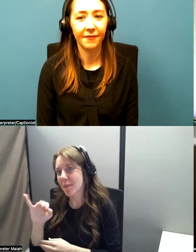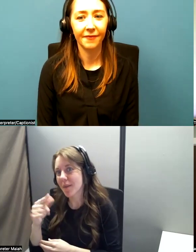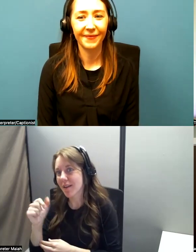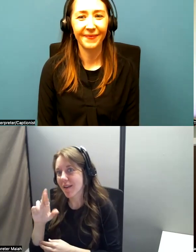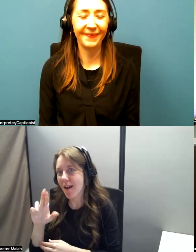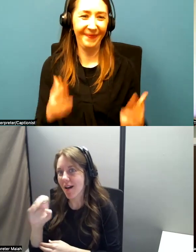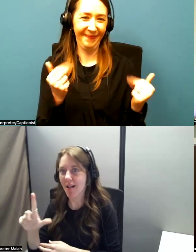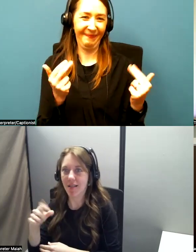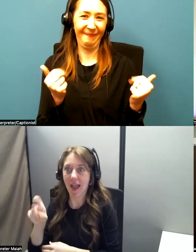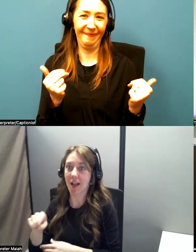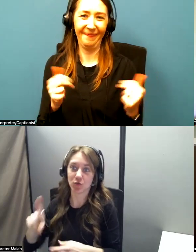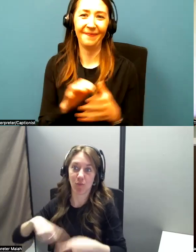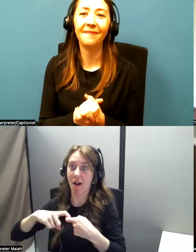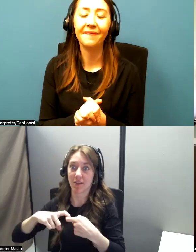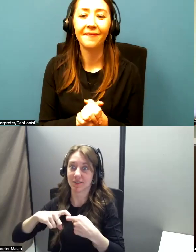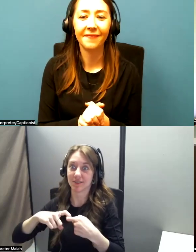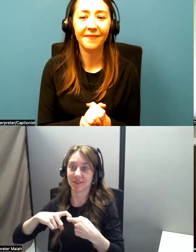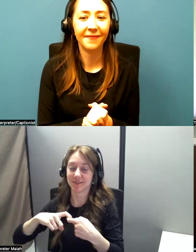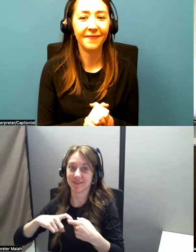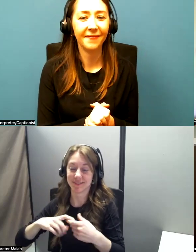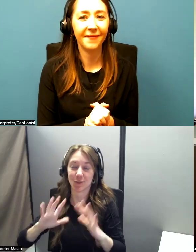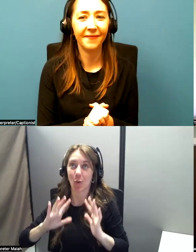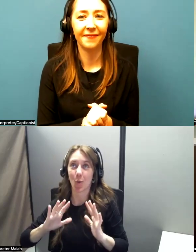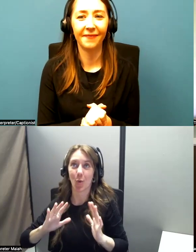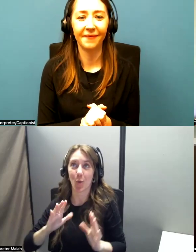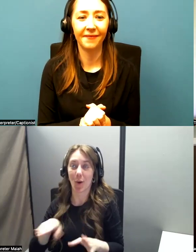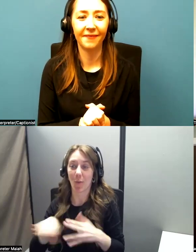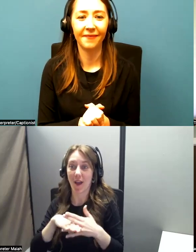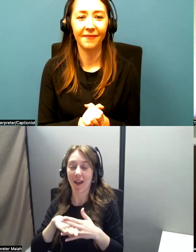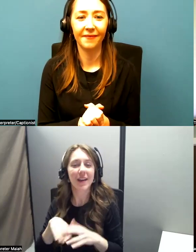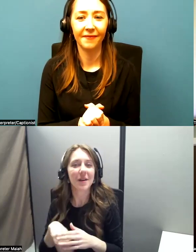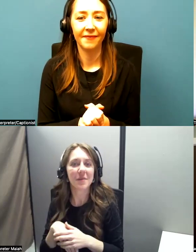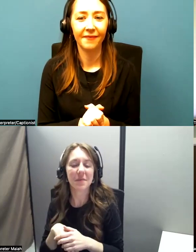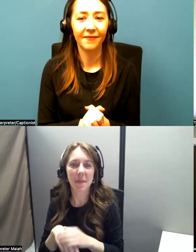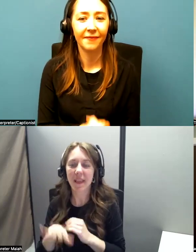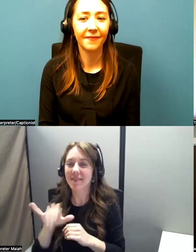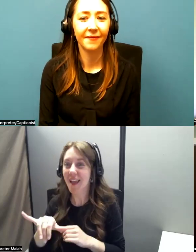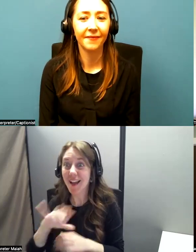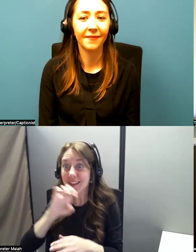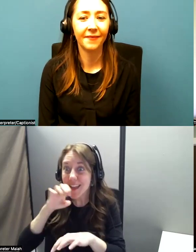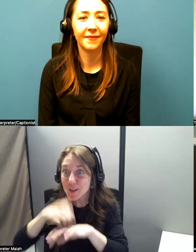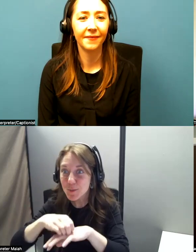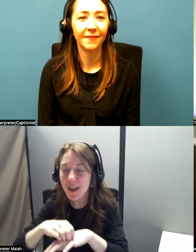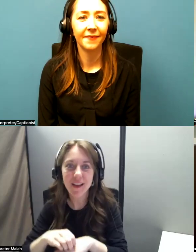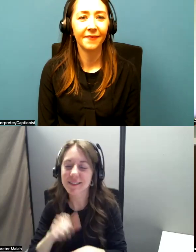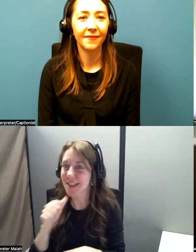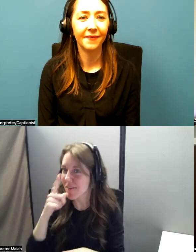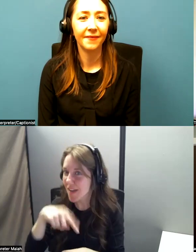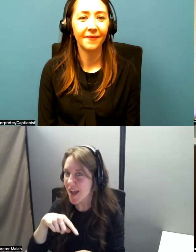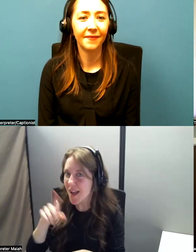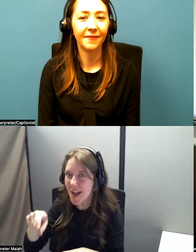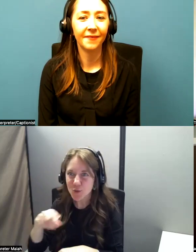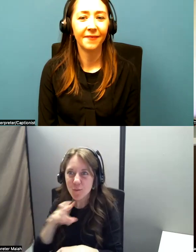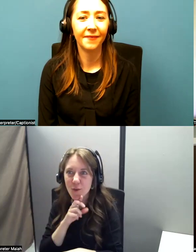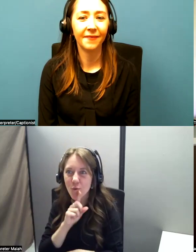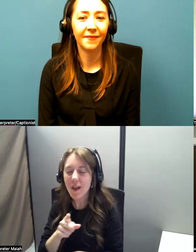keep up. No, that and the whole fake engagement. I was like, it's not going to be fake. It's going to be real time at the